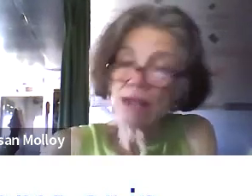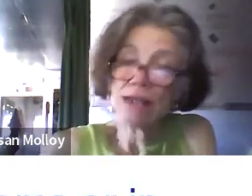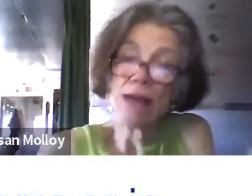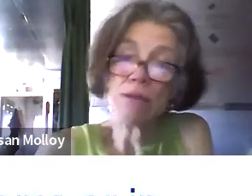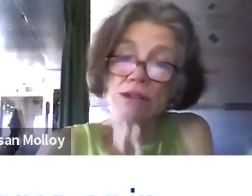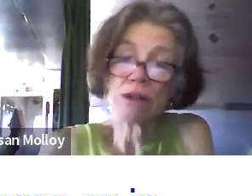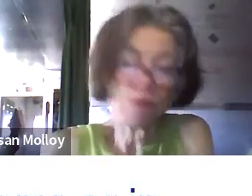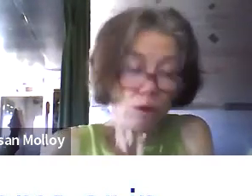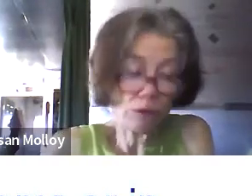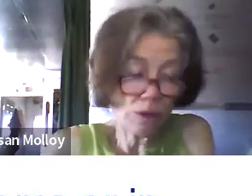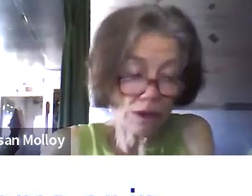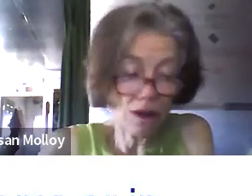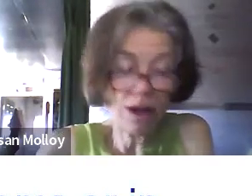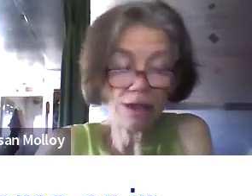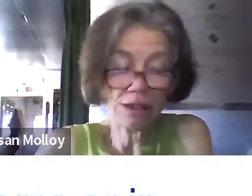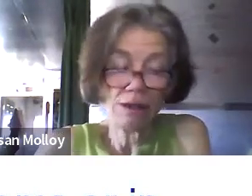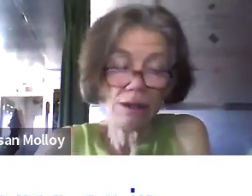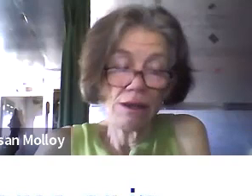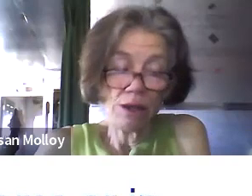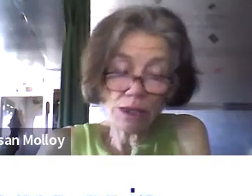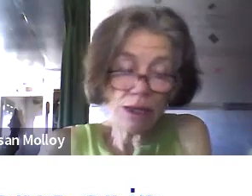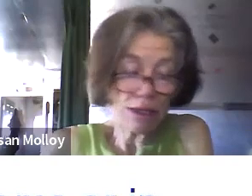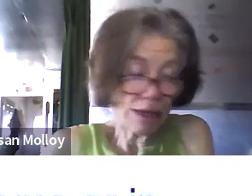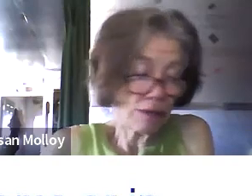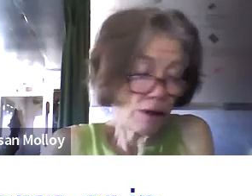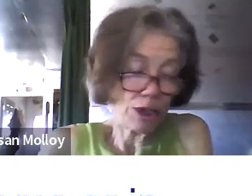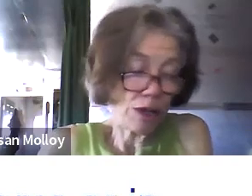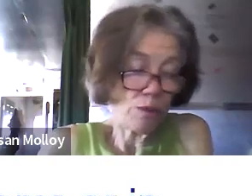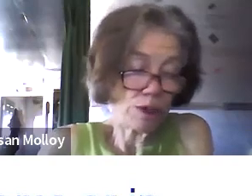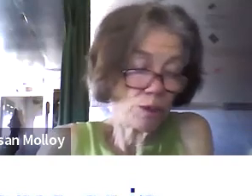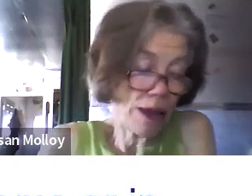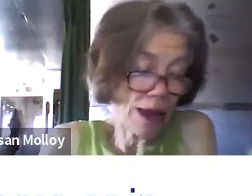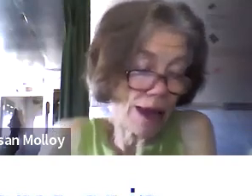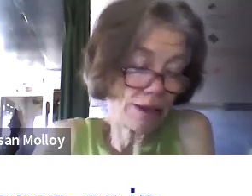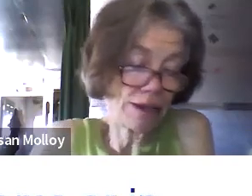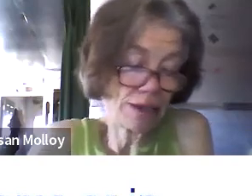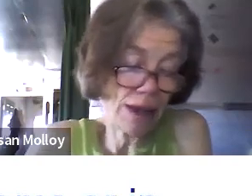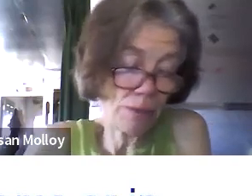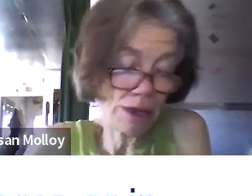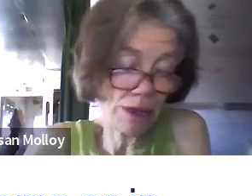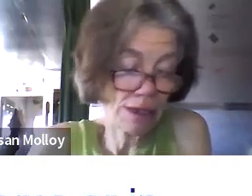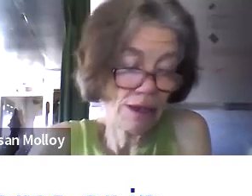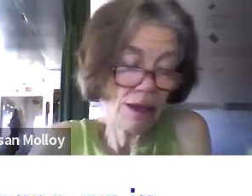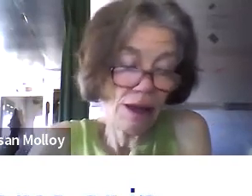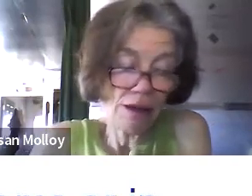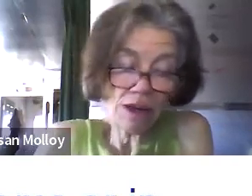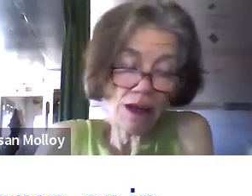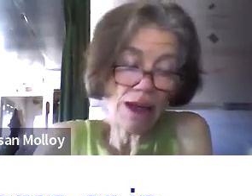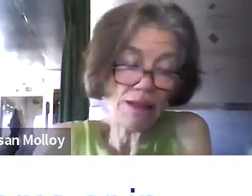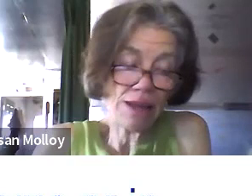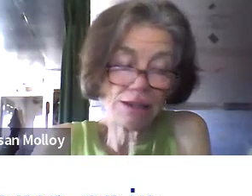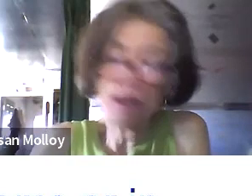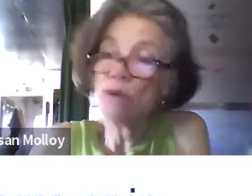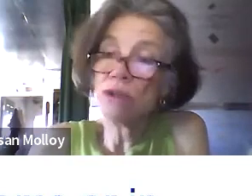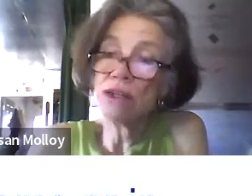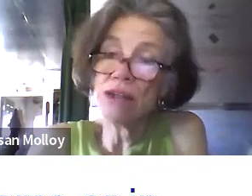address contaminants of only one kind, using a technology which may add contaminants of a kind